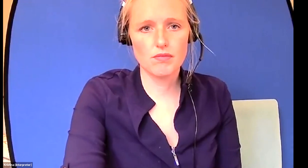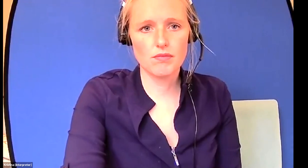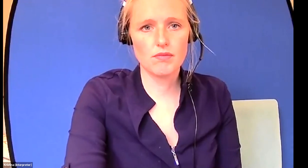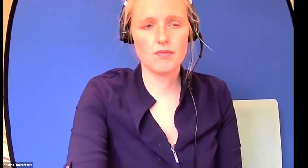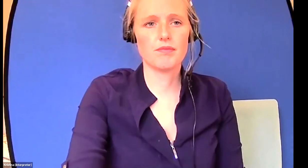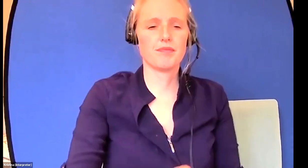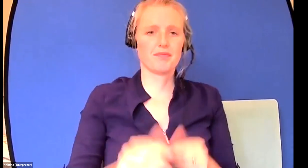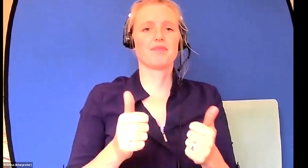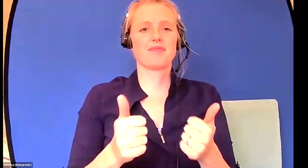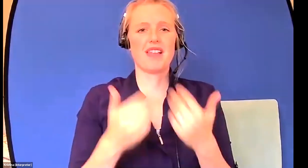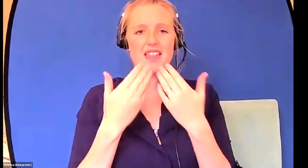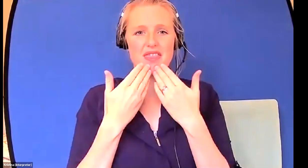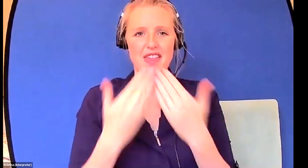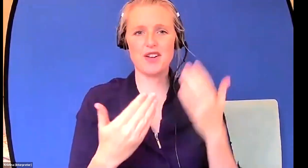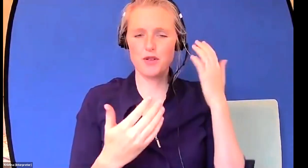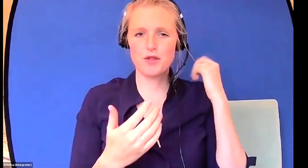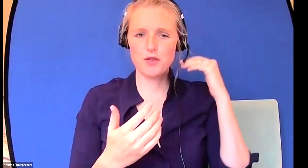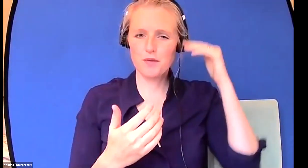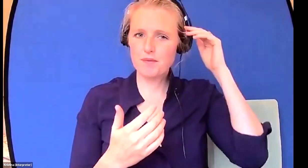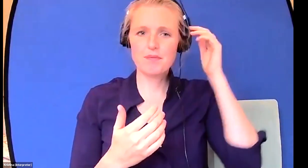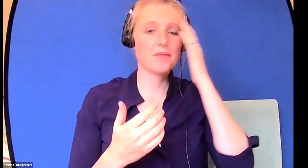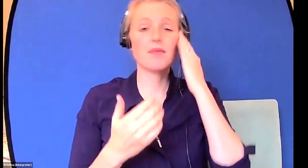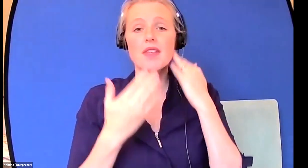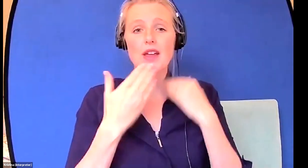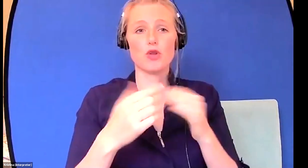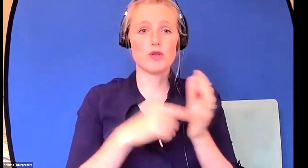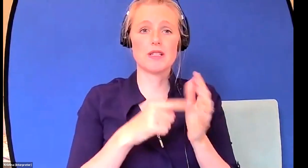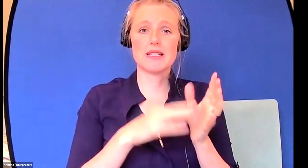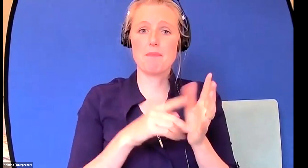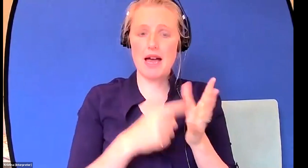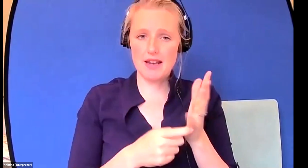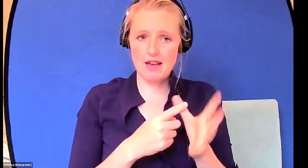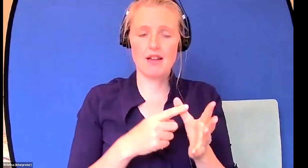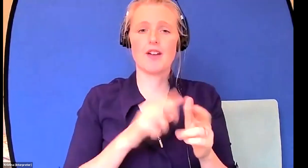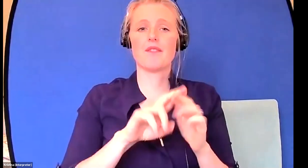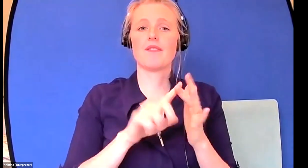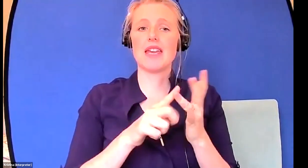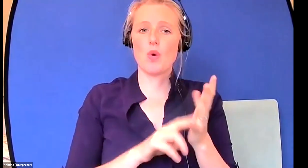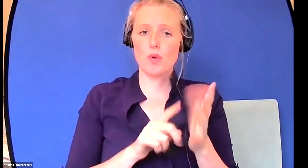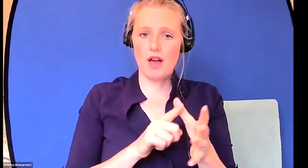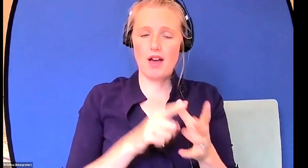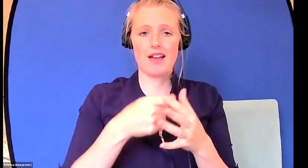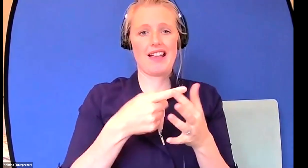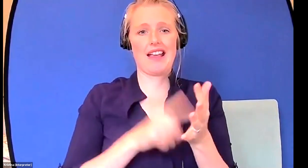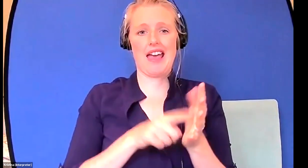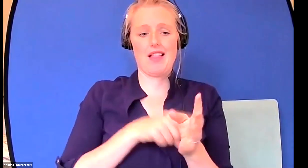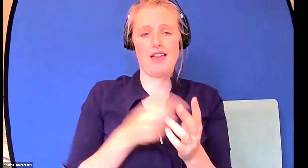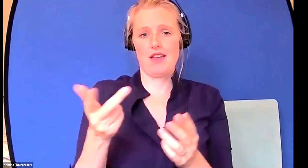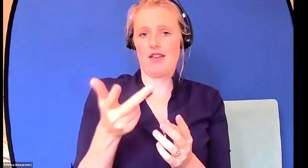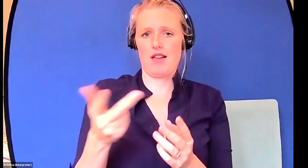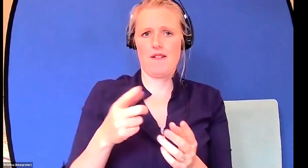Thank you very much to Tamana and Fiona and Kelly for those